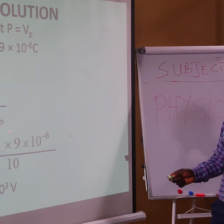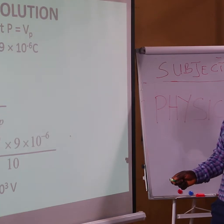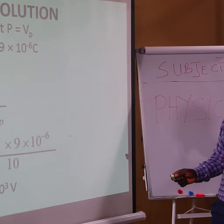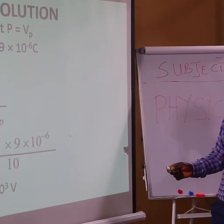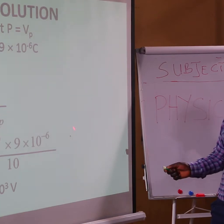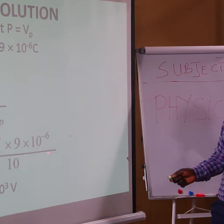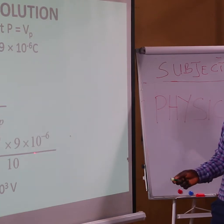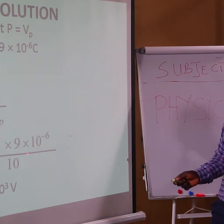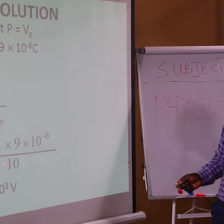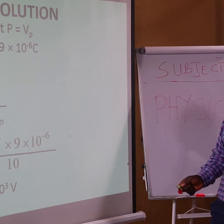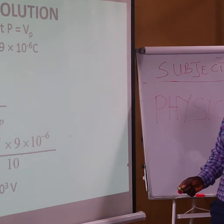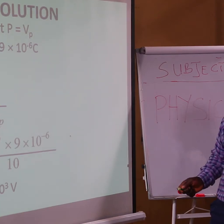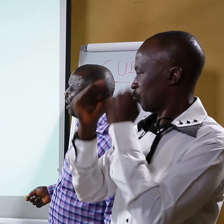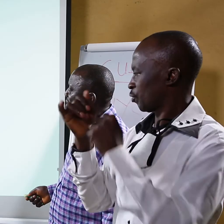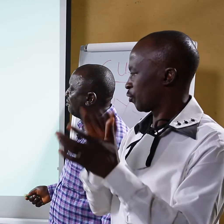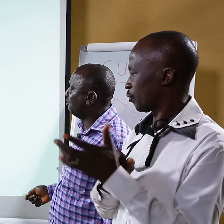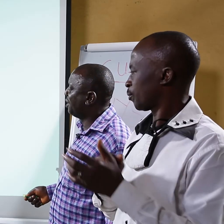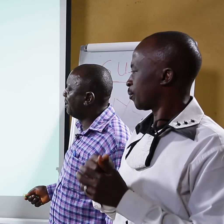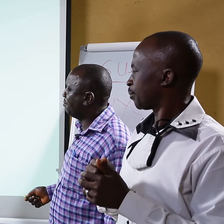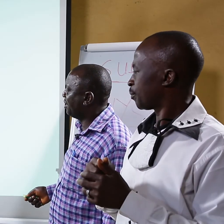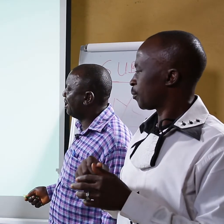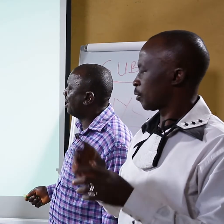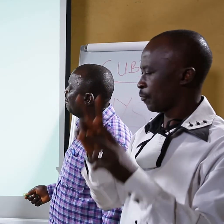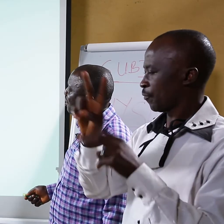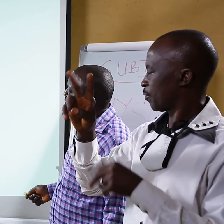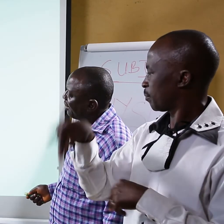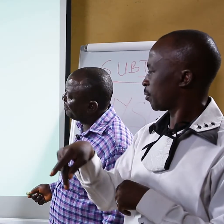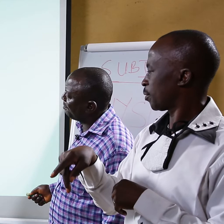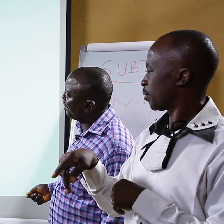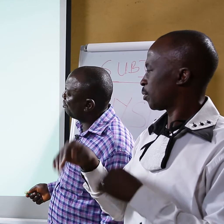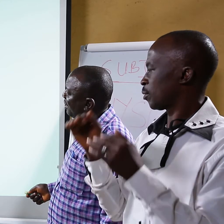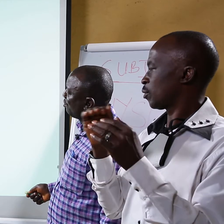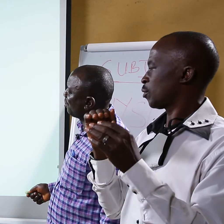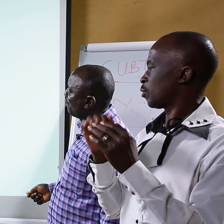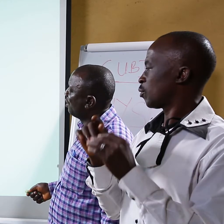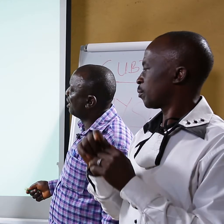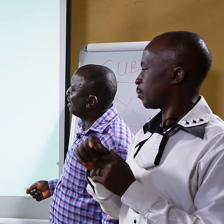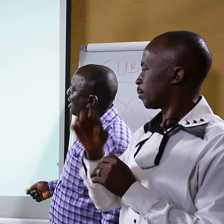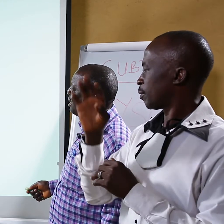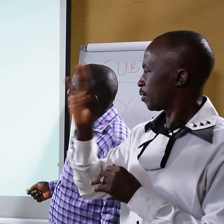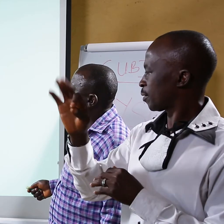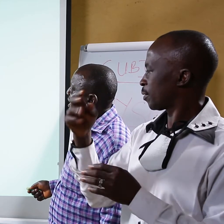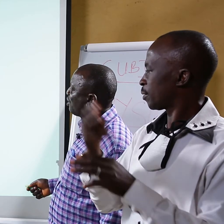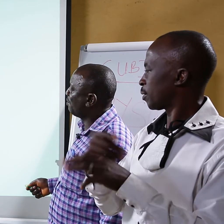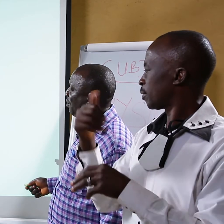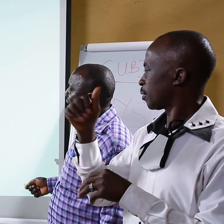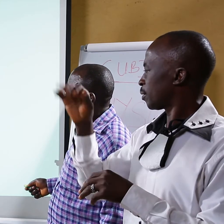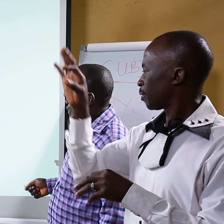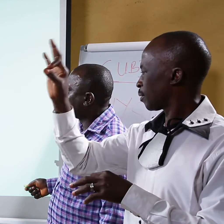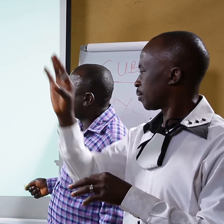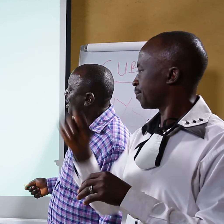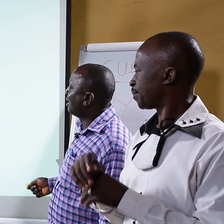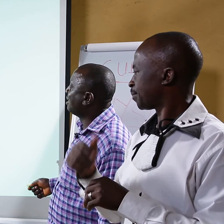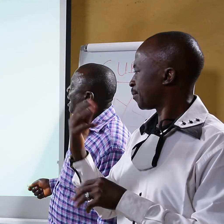Rp. Substituting in our value, we will have Vp, V subscript P to be equals to 9 times 10 raised to power